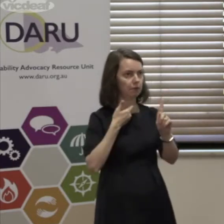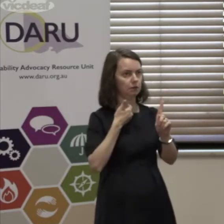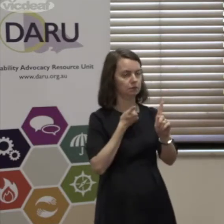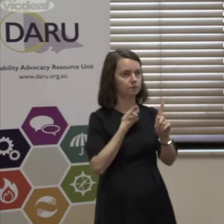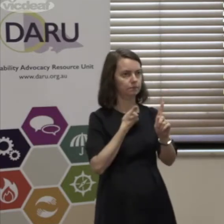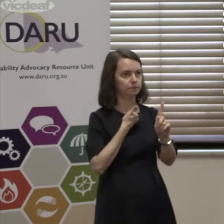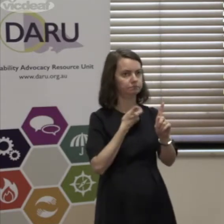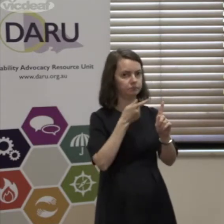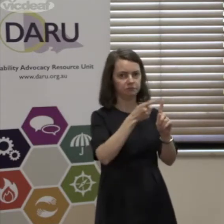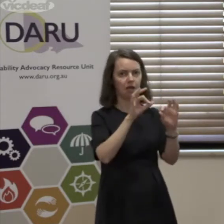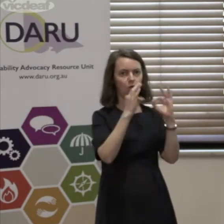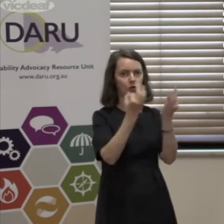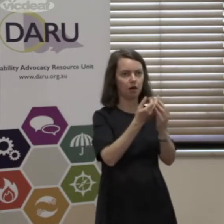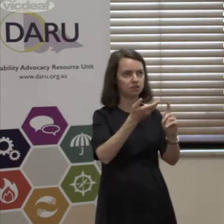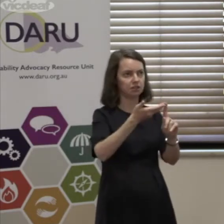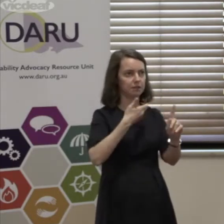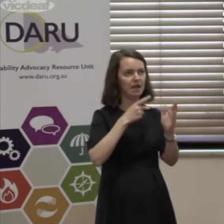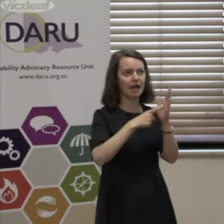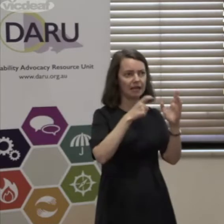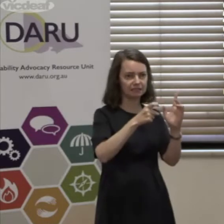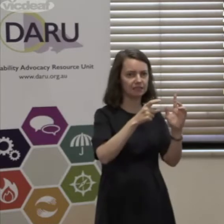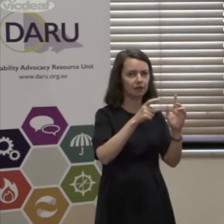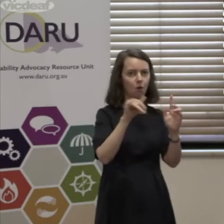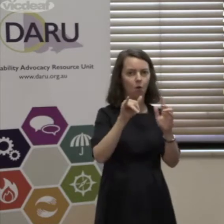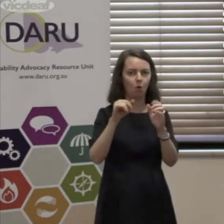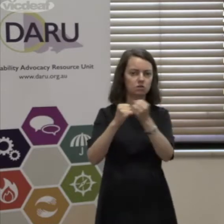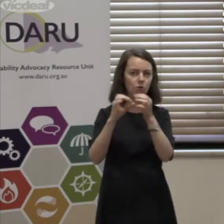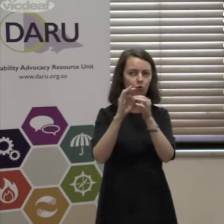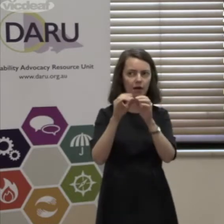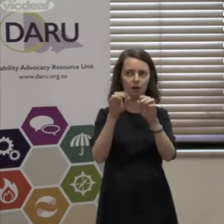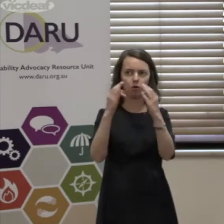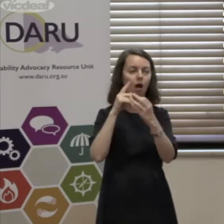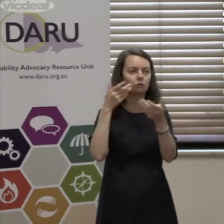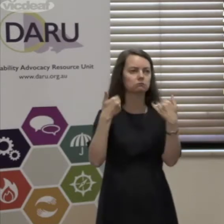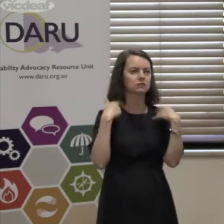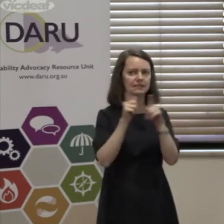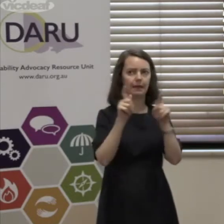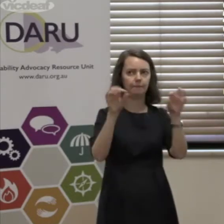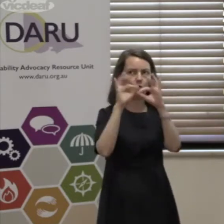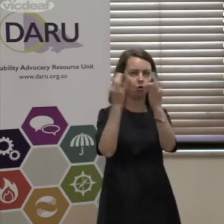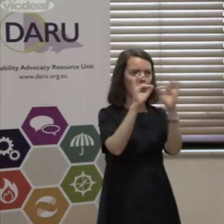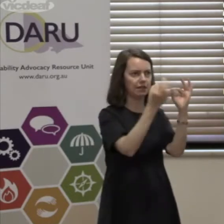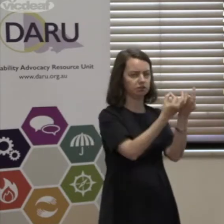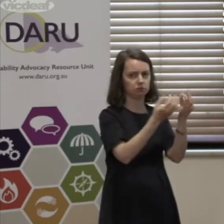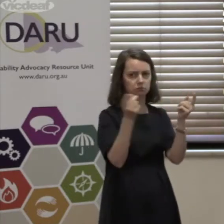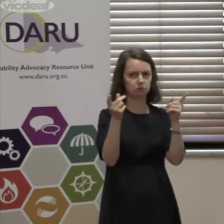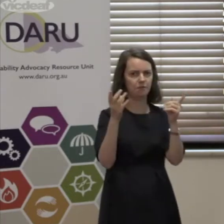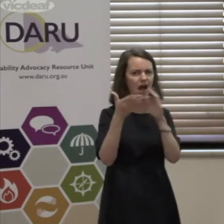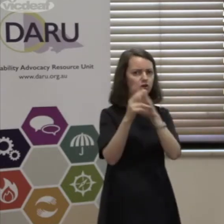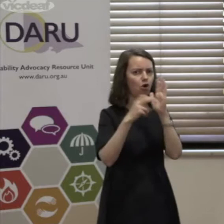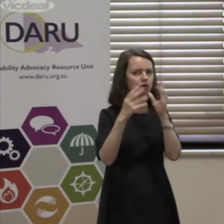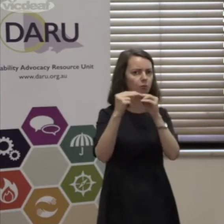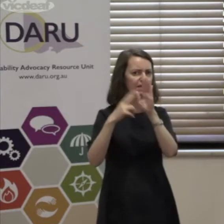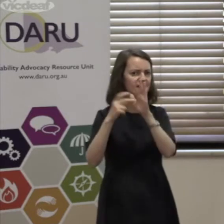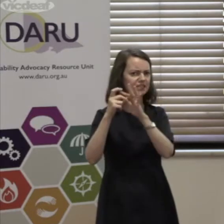coordinator, provider of your LAC coordinator or your provider of your support coordinator won't change with the contracts. So at the moment, I think they've been